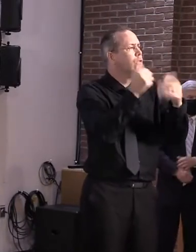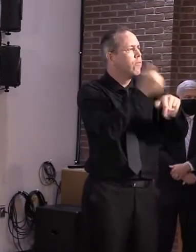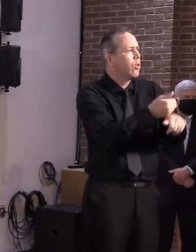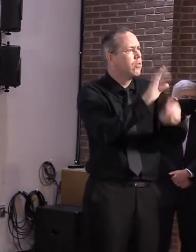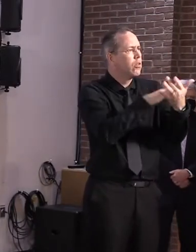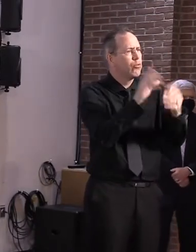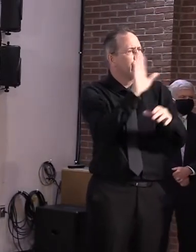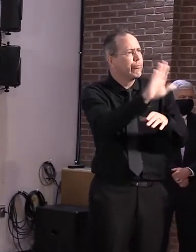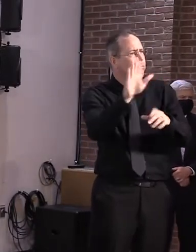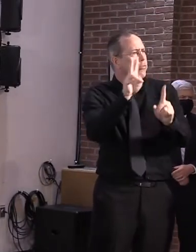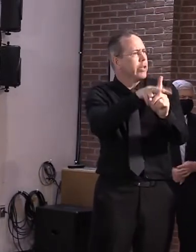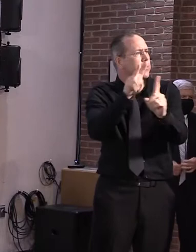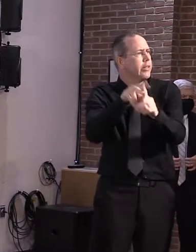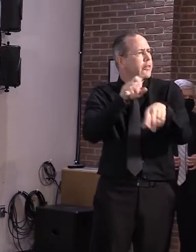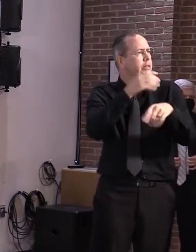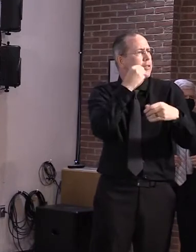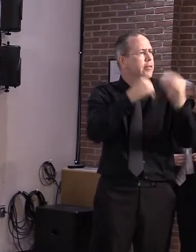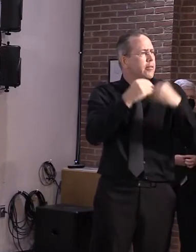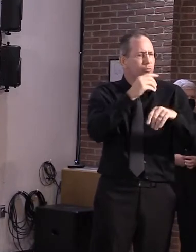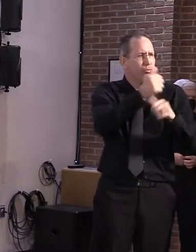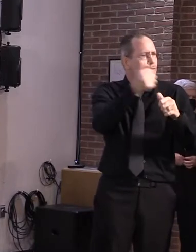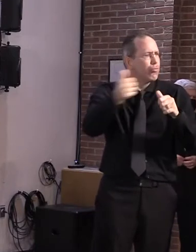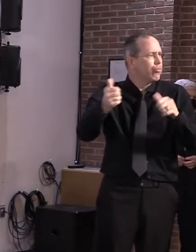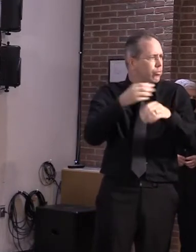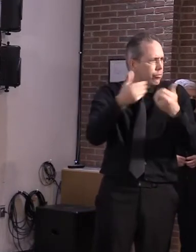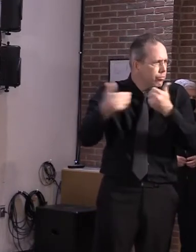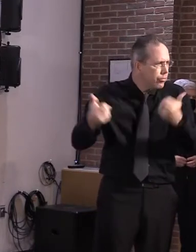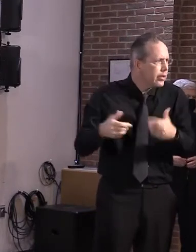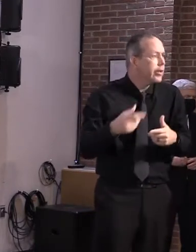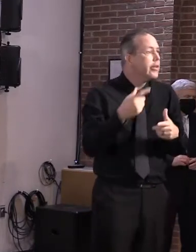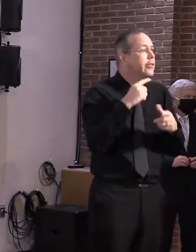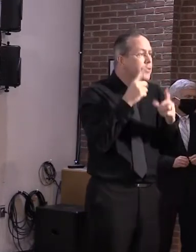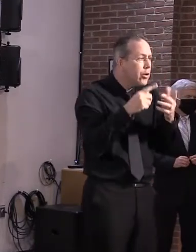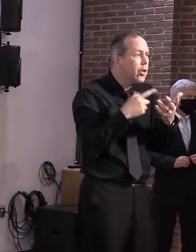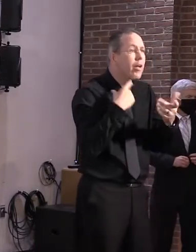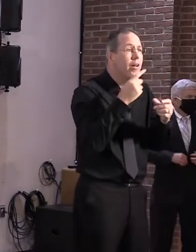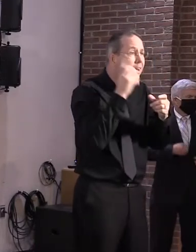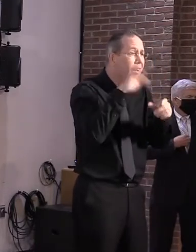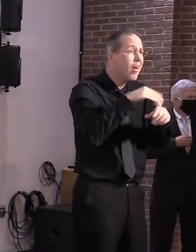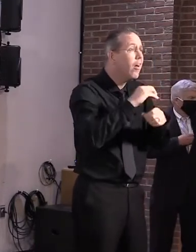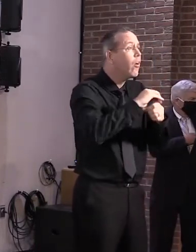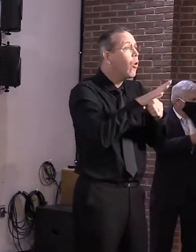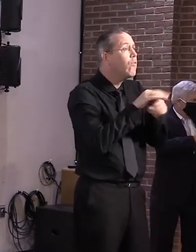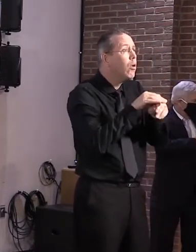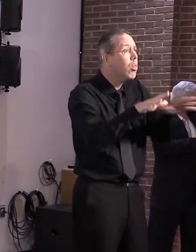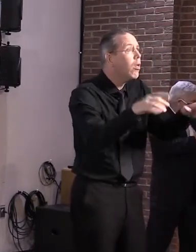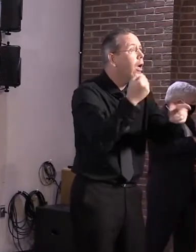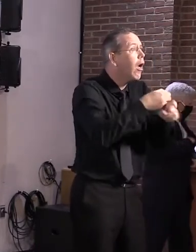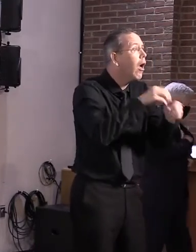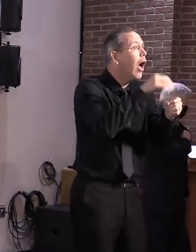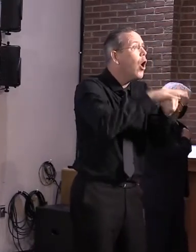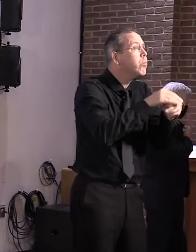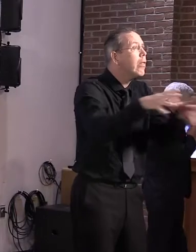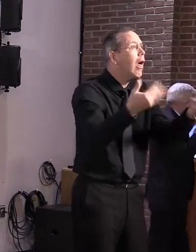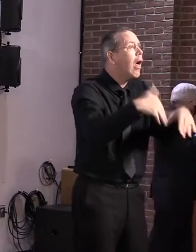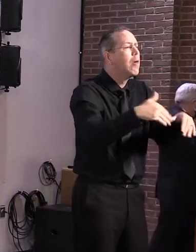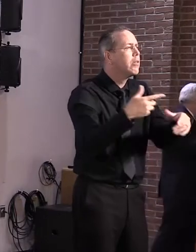communities at risk. As with every step we take, I know there are many who will think